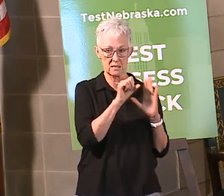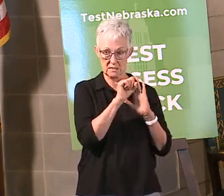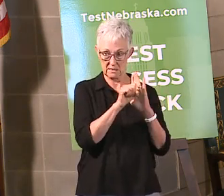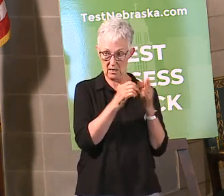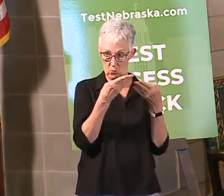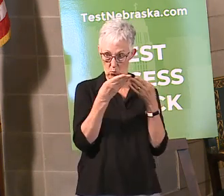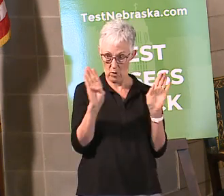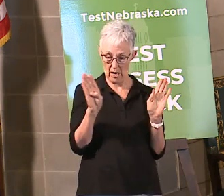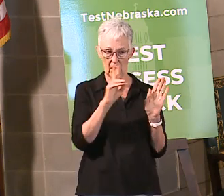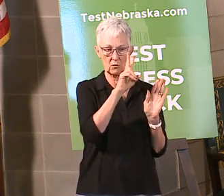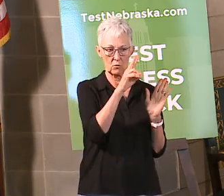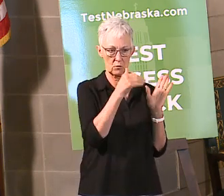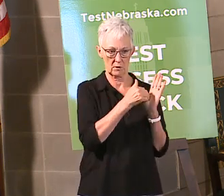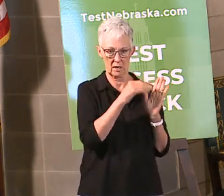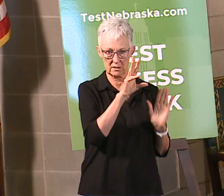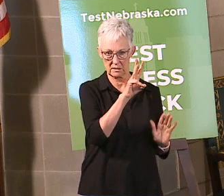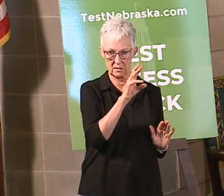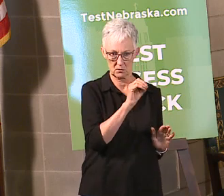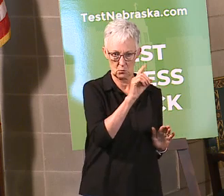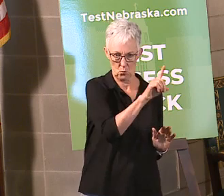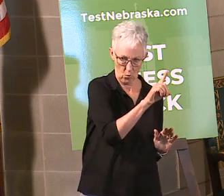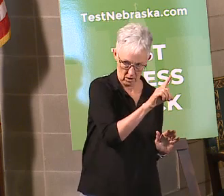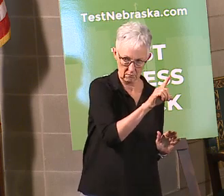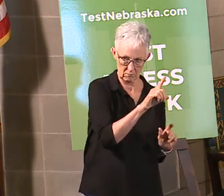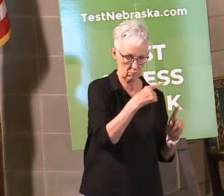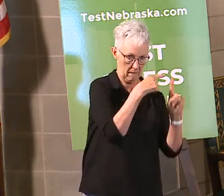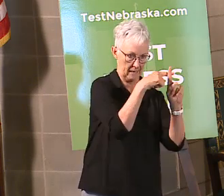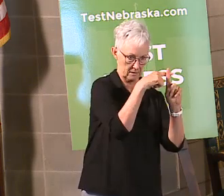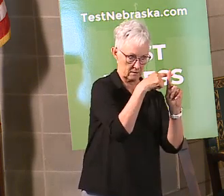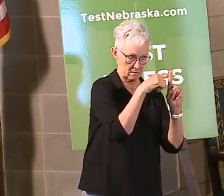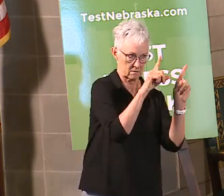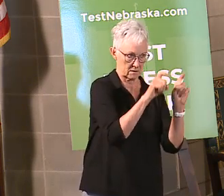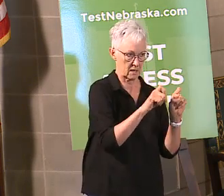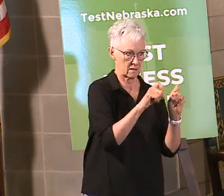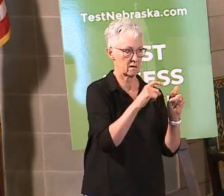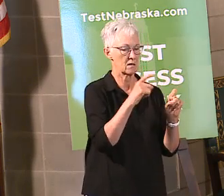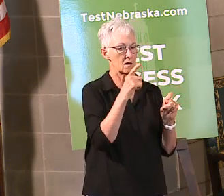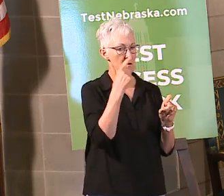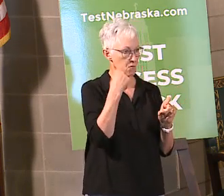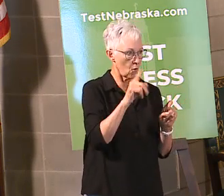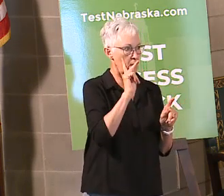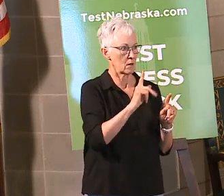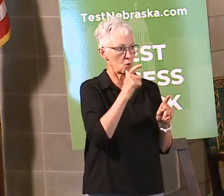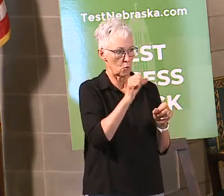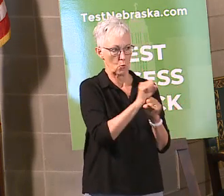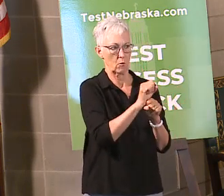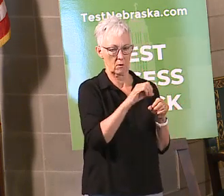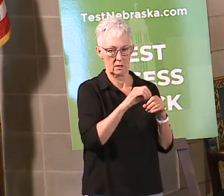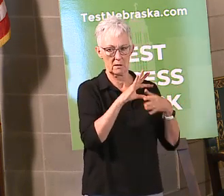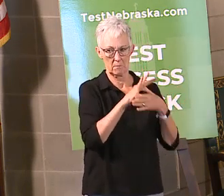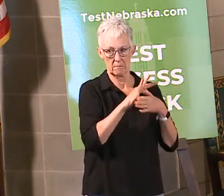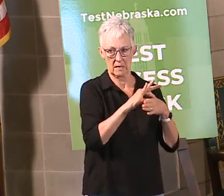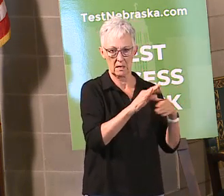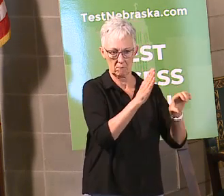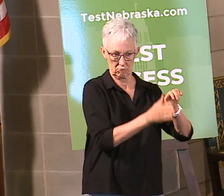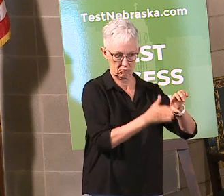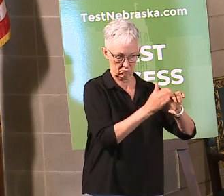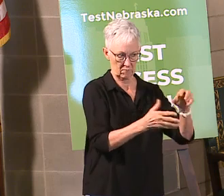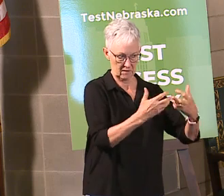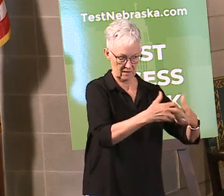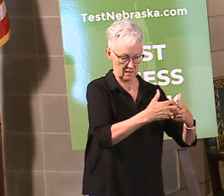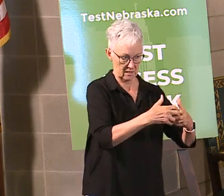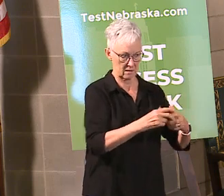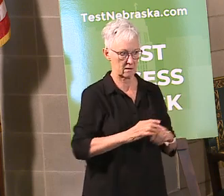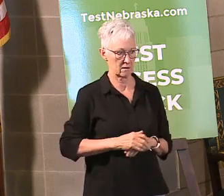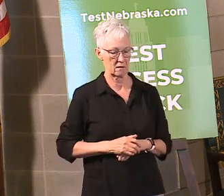had 2,601 confirmed positive cases of meat processing plant employees, and a total